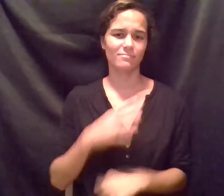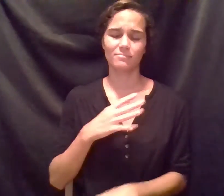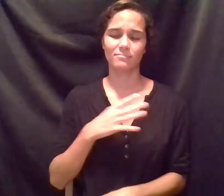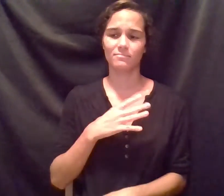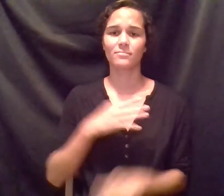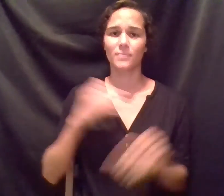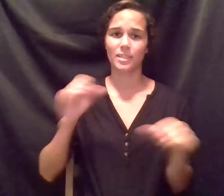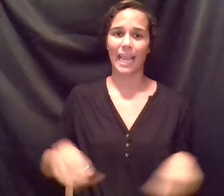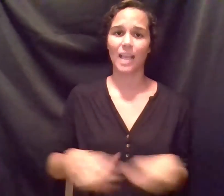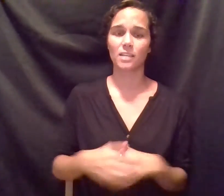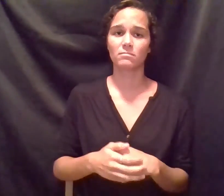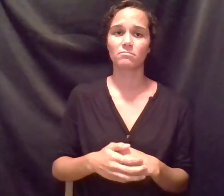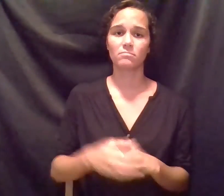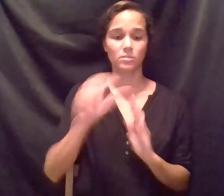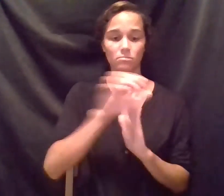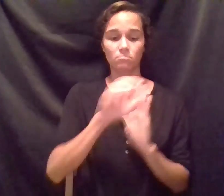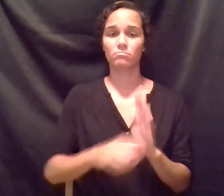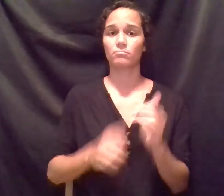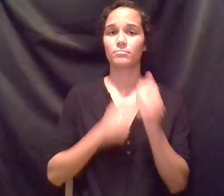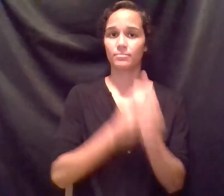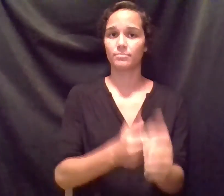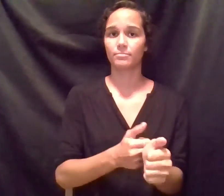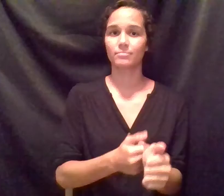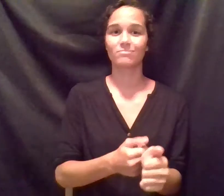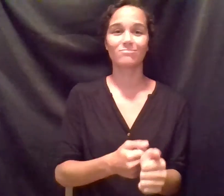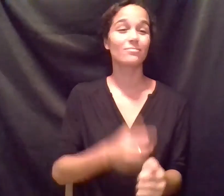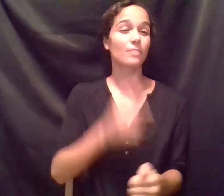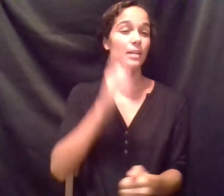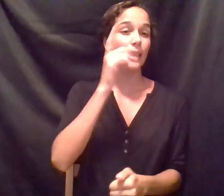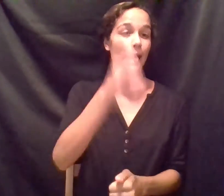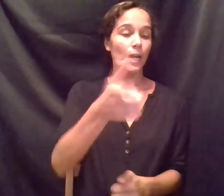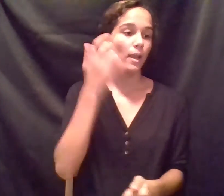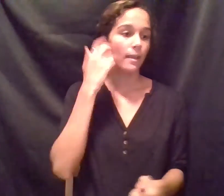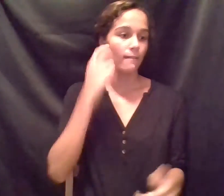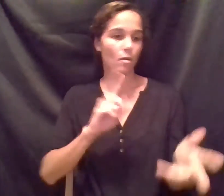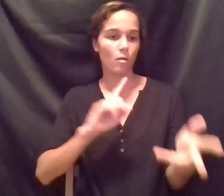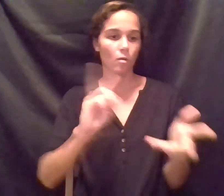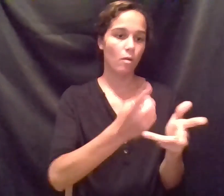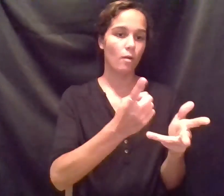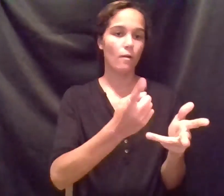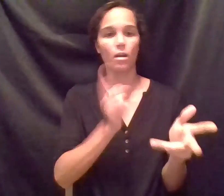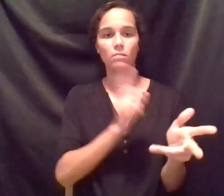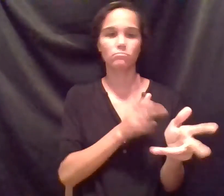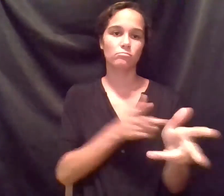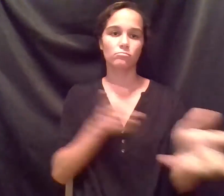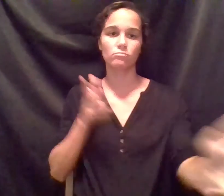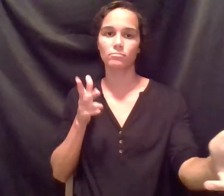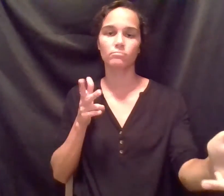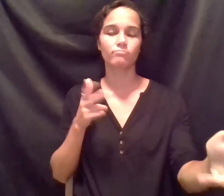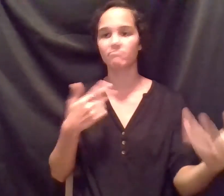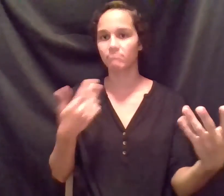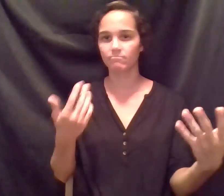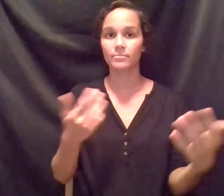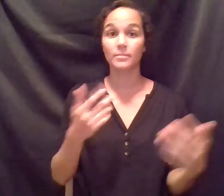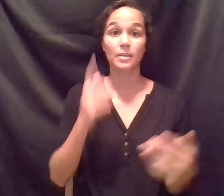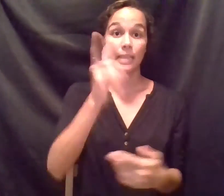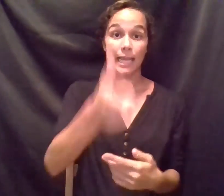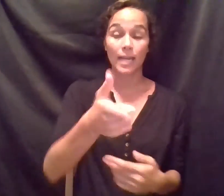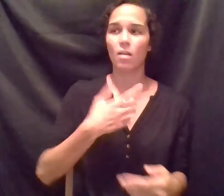come back later and say, oh, this lasted 27 minutes, oh, they violated my rights. No. If you want it to be as short